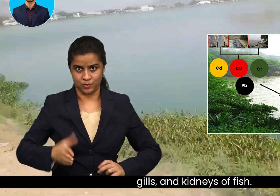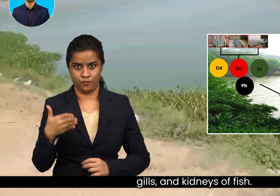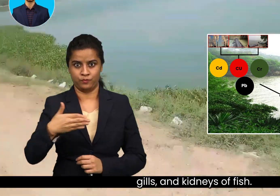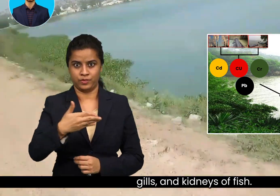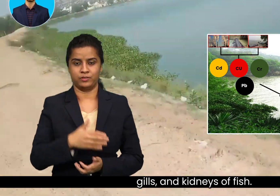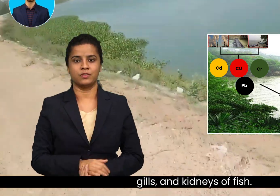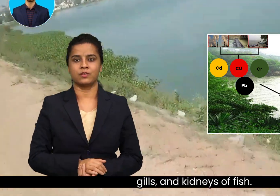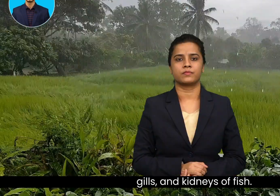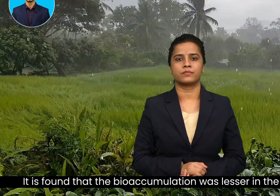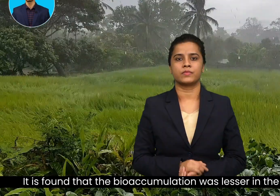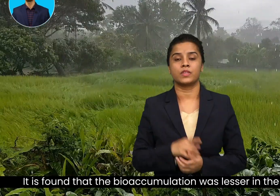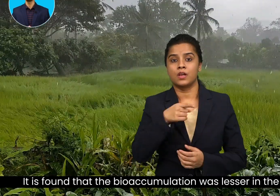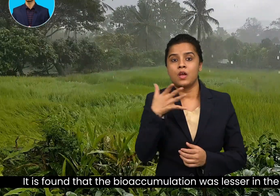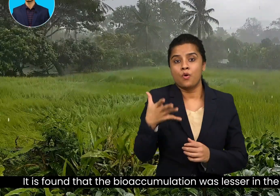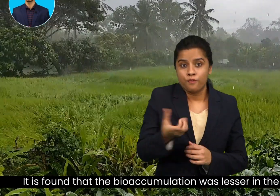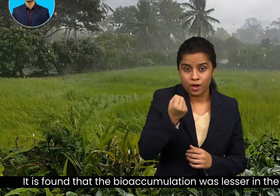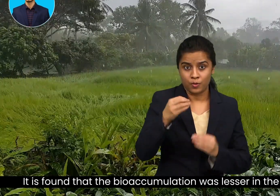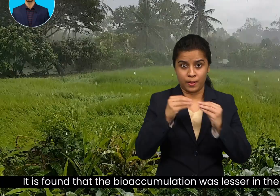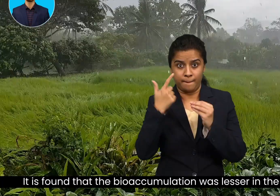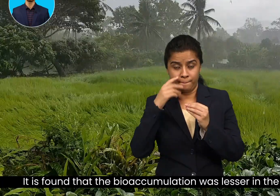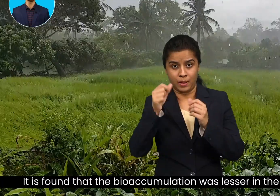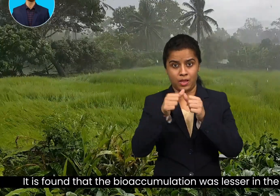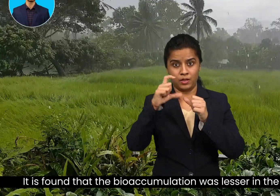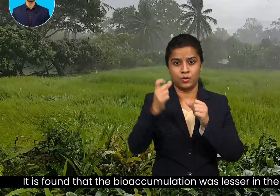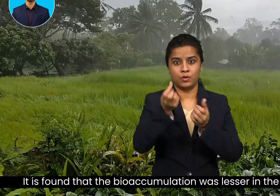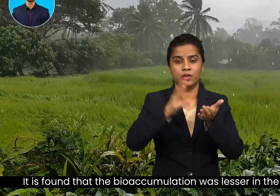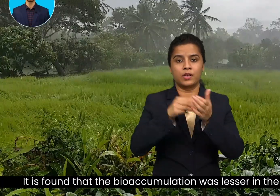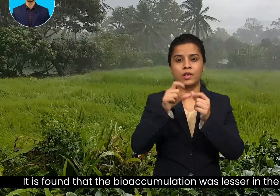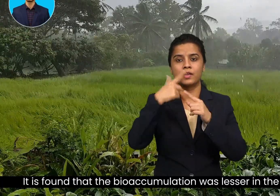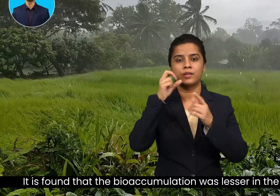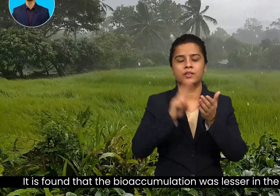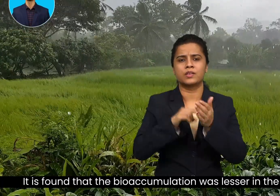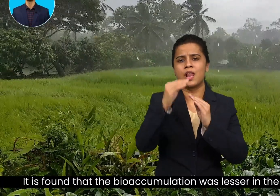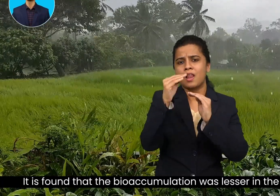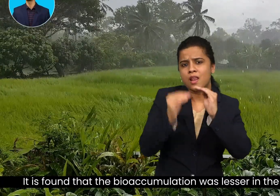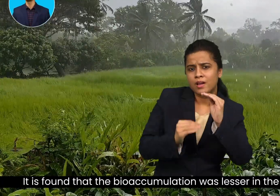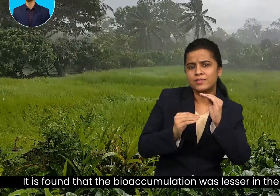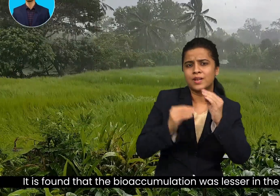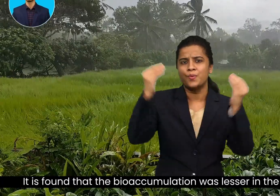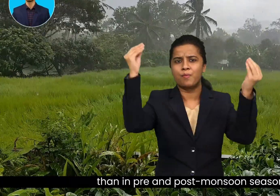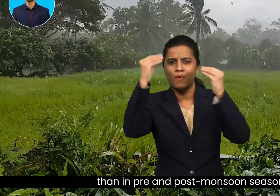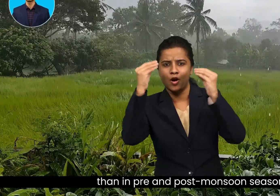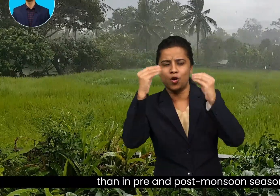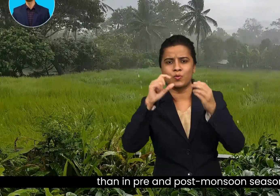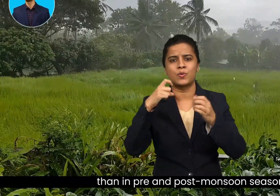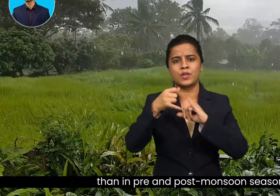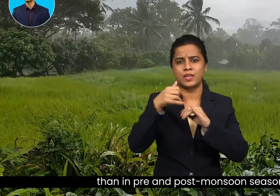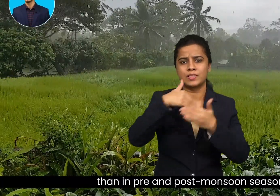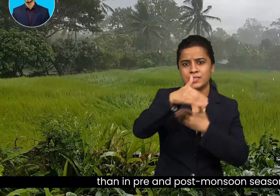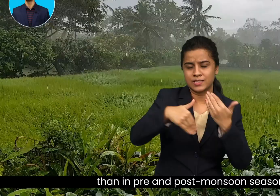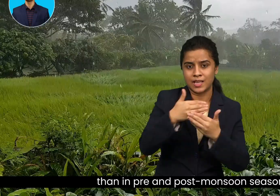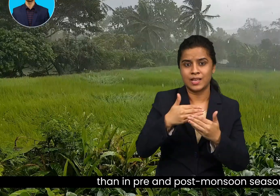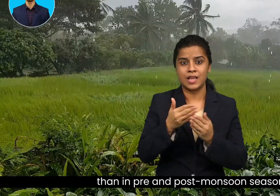fish. It is found that the bioaccumulation was lesser in the monsoon season than in